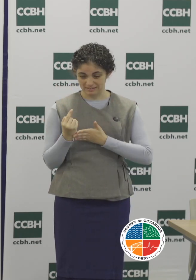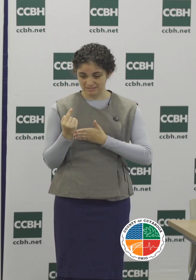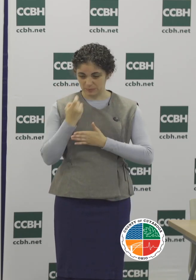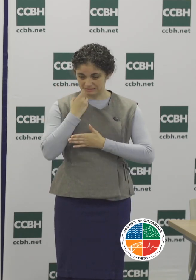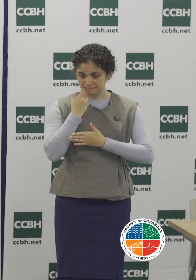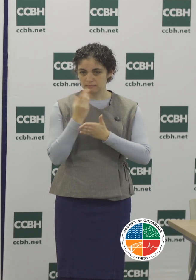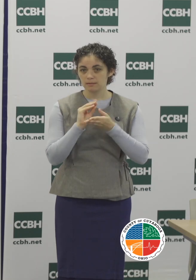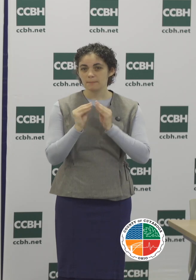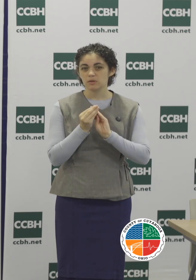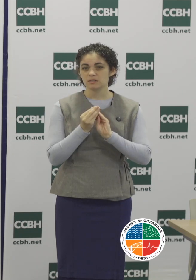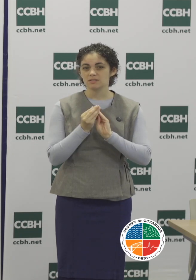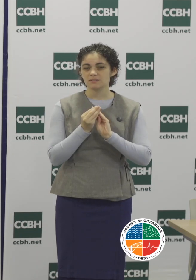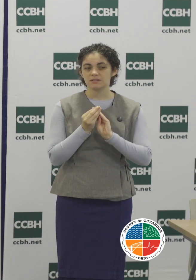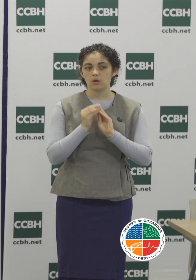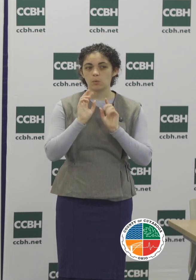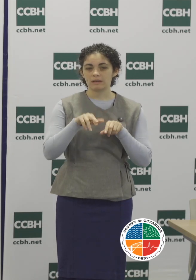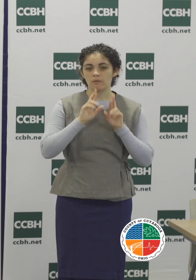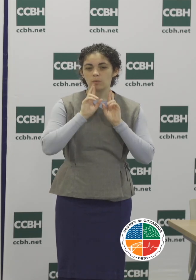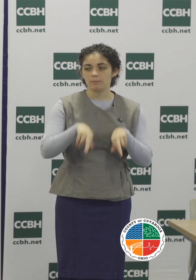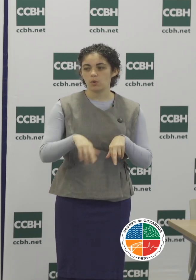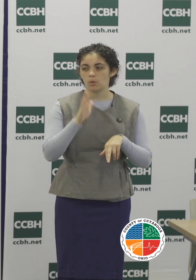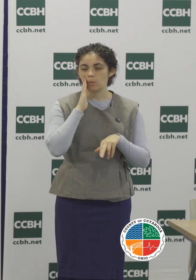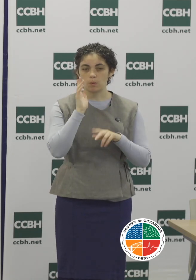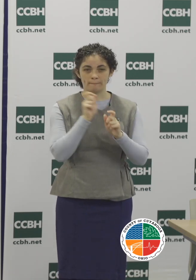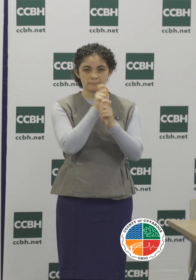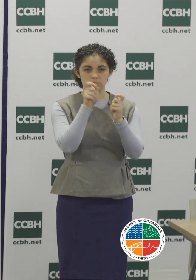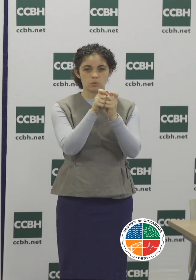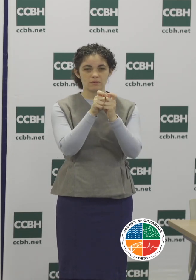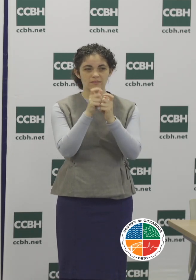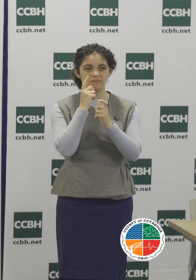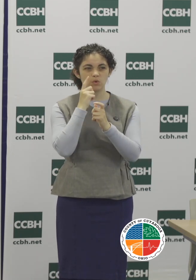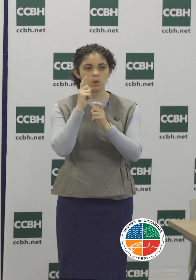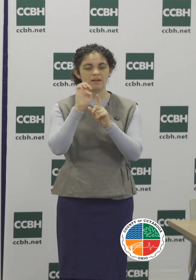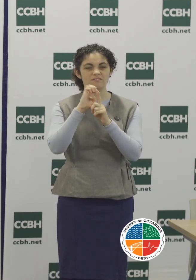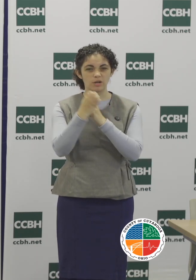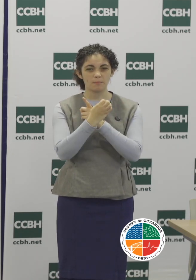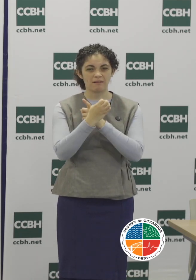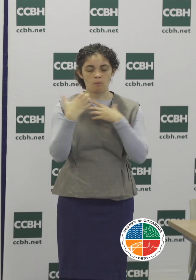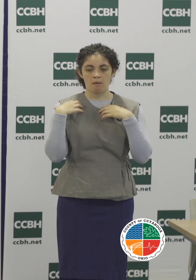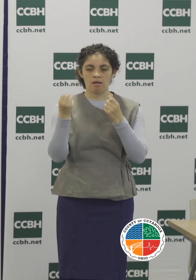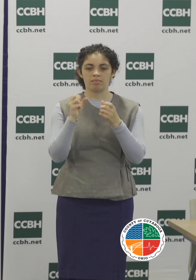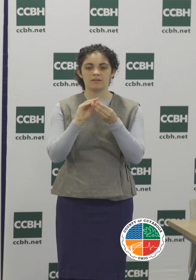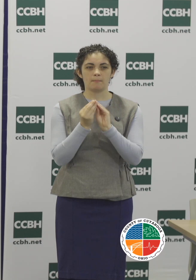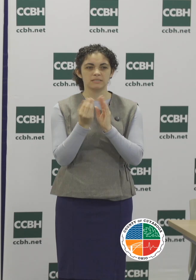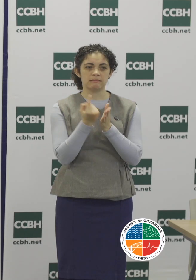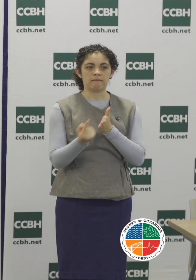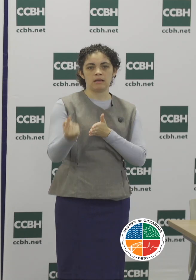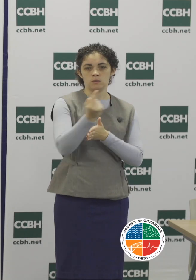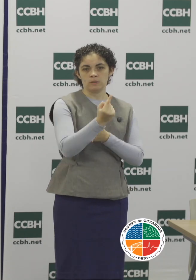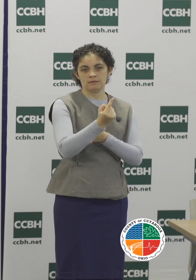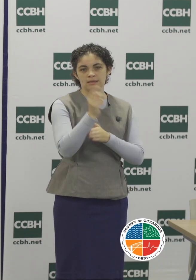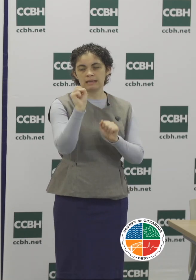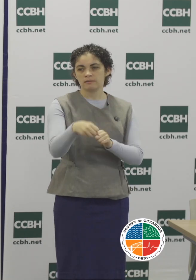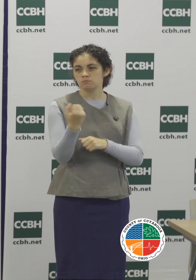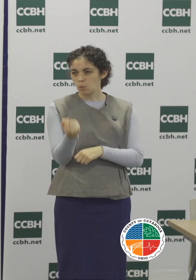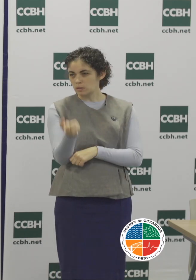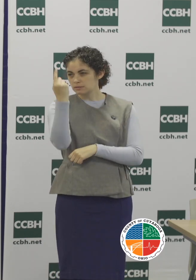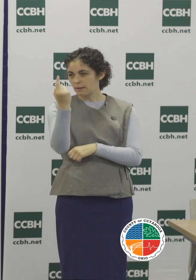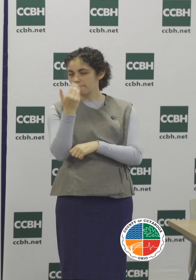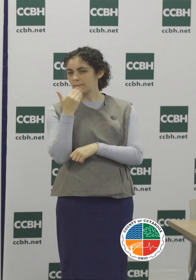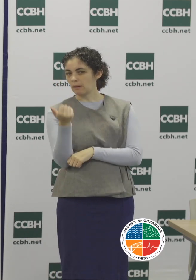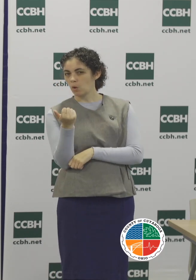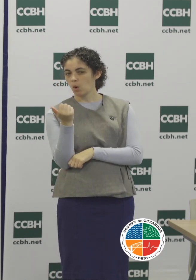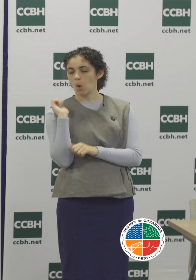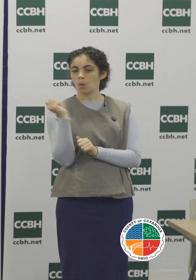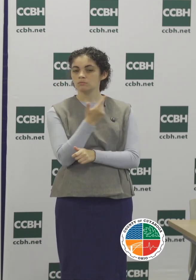numbers. We can report that out. I'll make a point of providing some environmental health numbers next week, and we can give you a sense of what